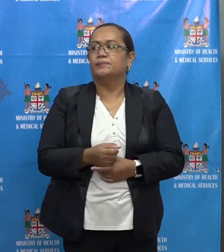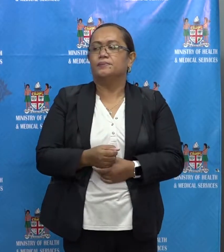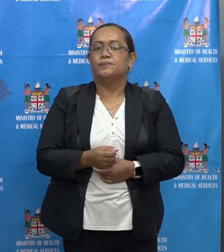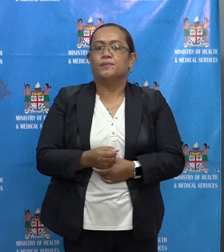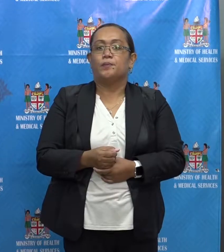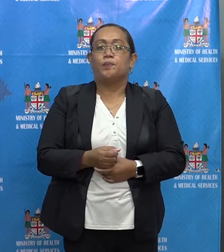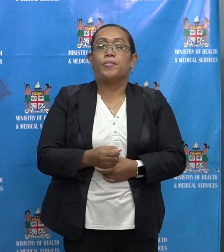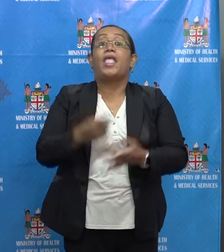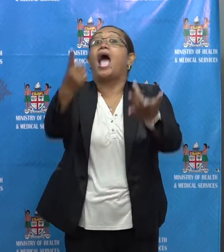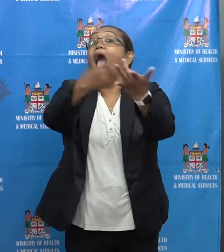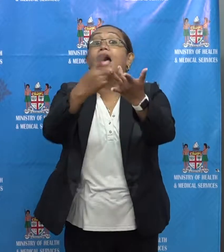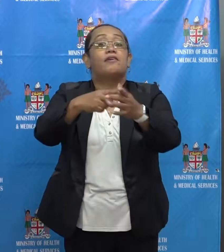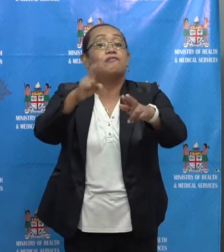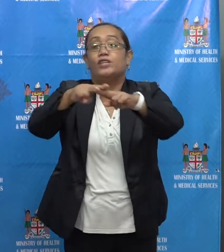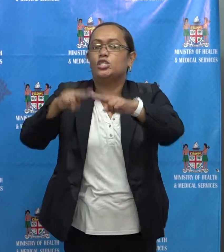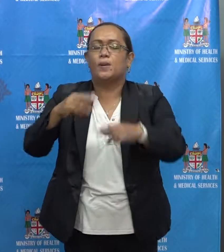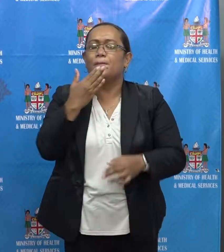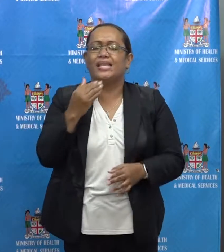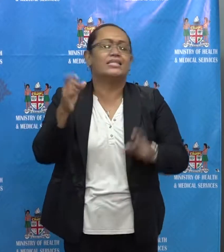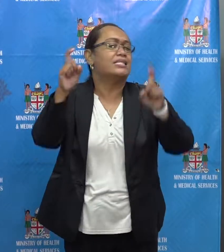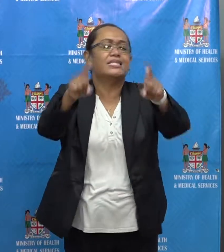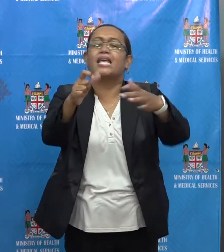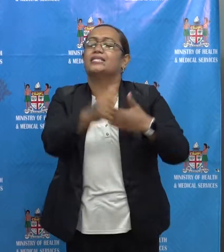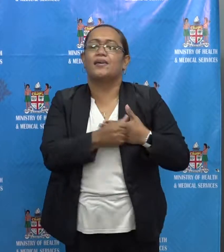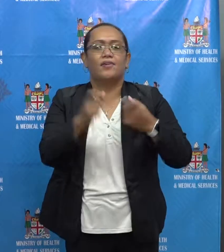Fiji, stay safe, stay home.